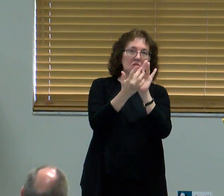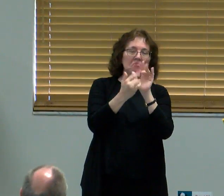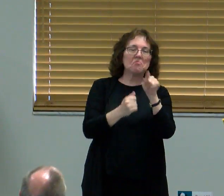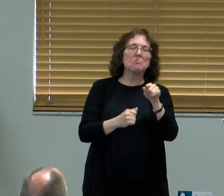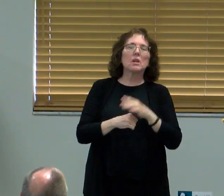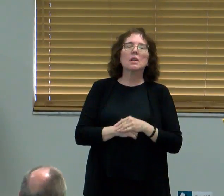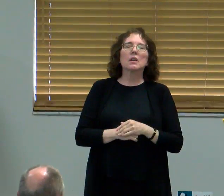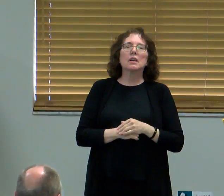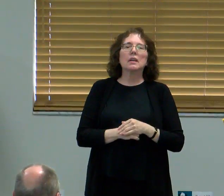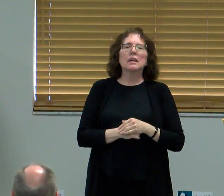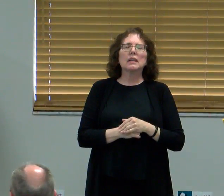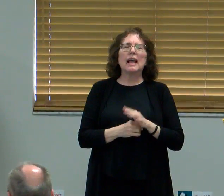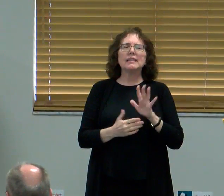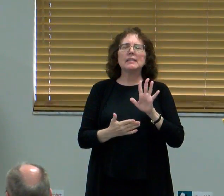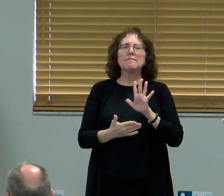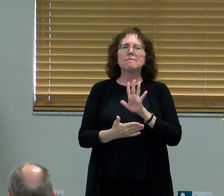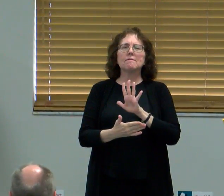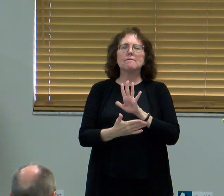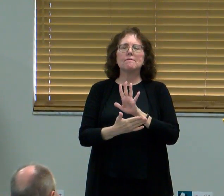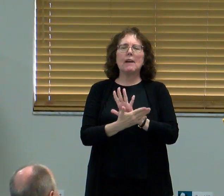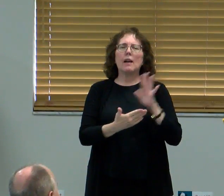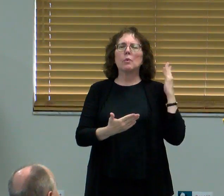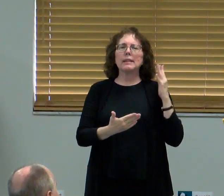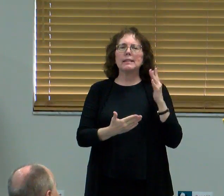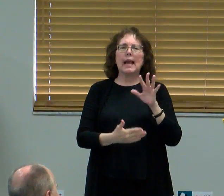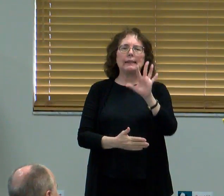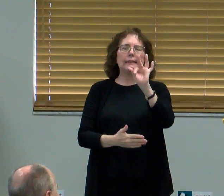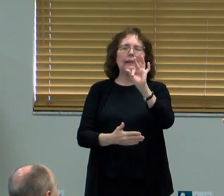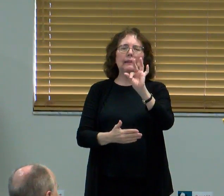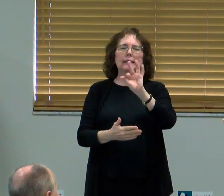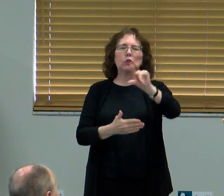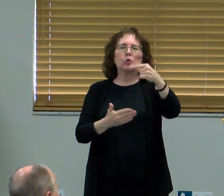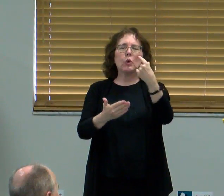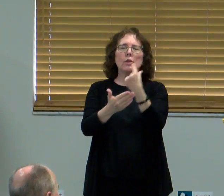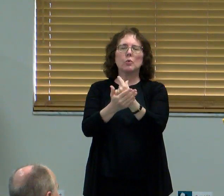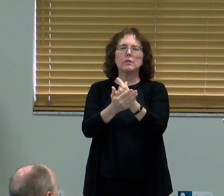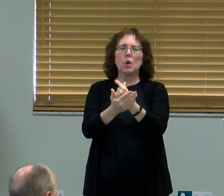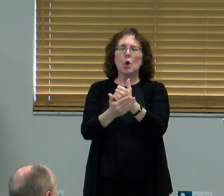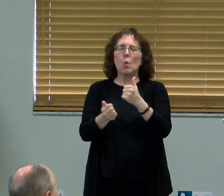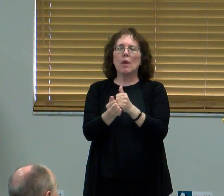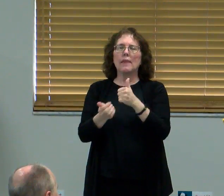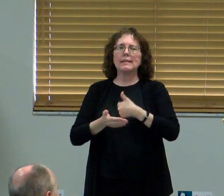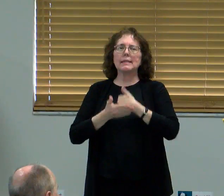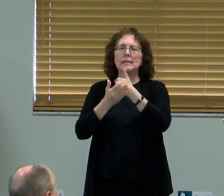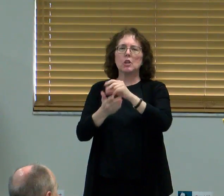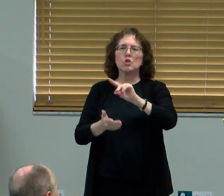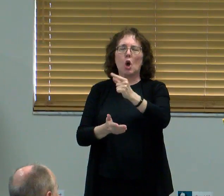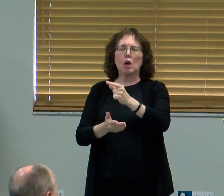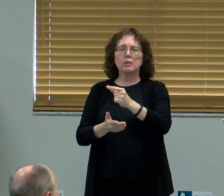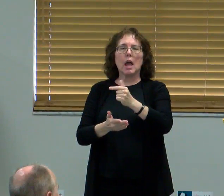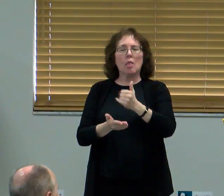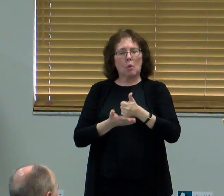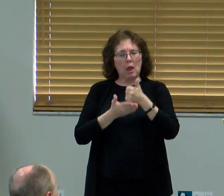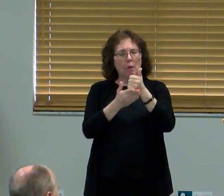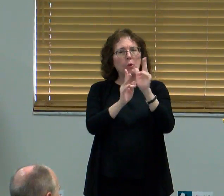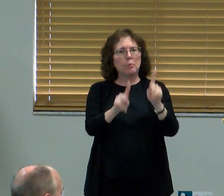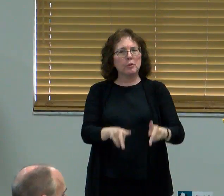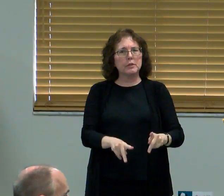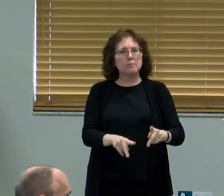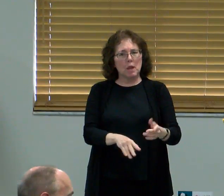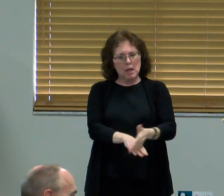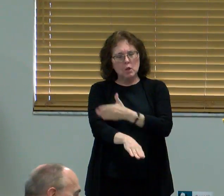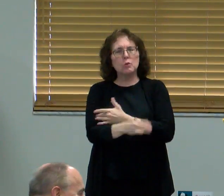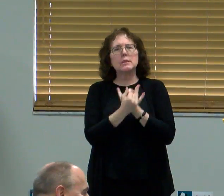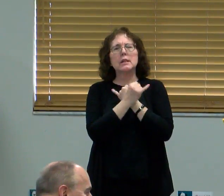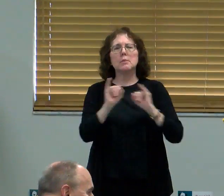last 5 weeks, we have placed 19 graduates with assistance dogs that will provide them with increased independence,